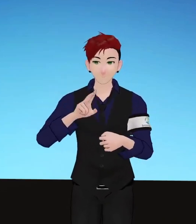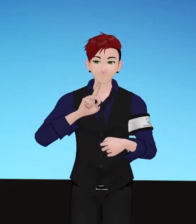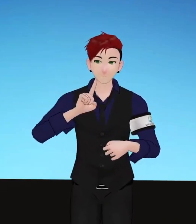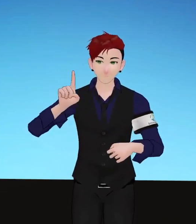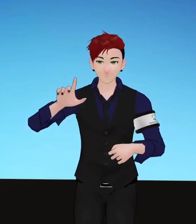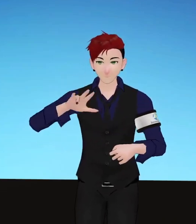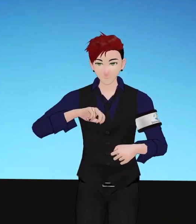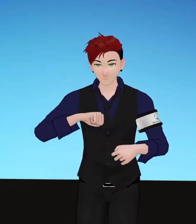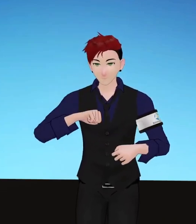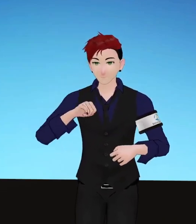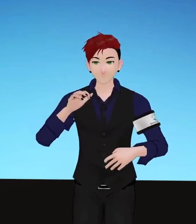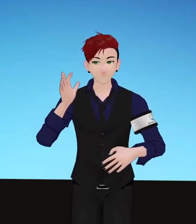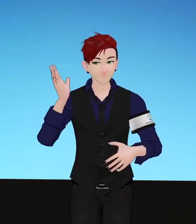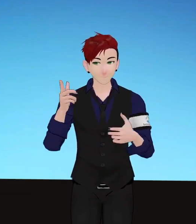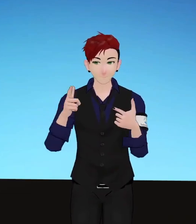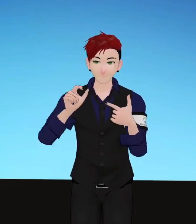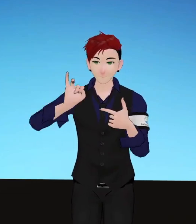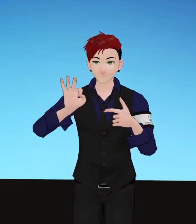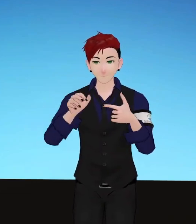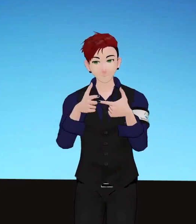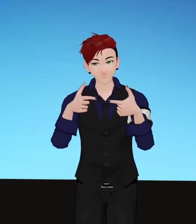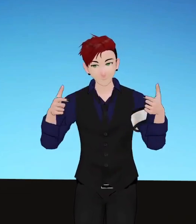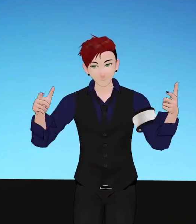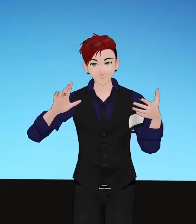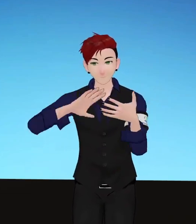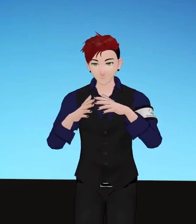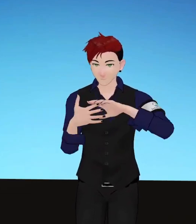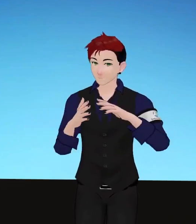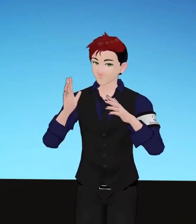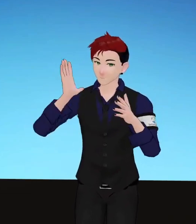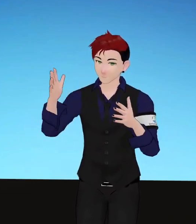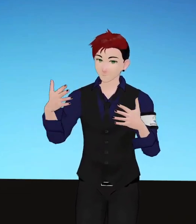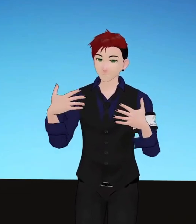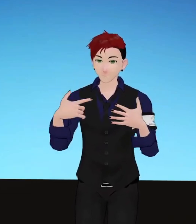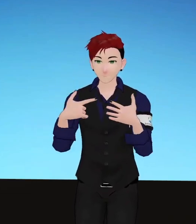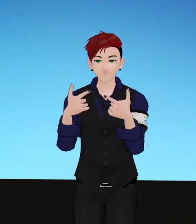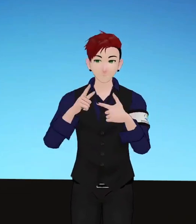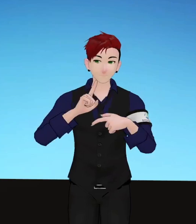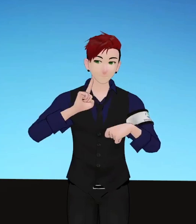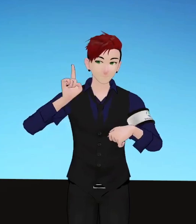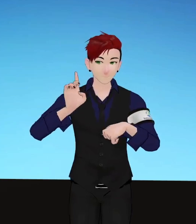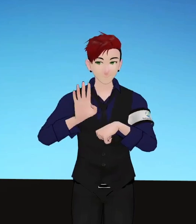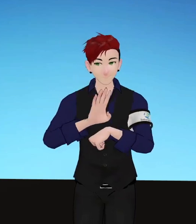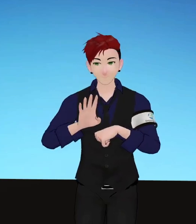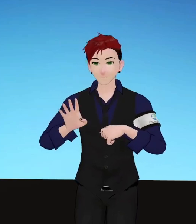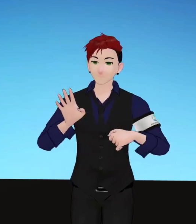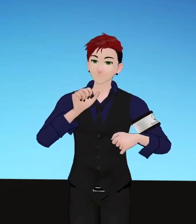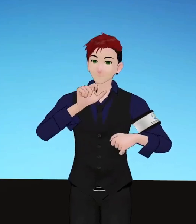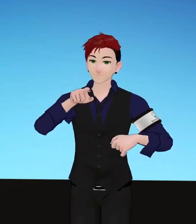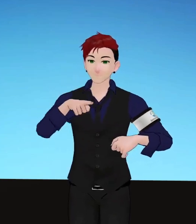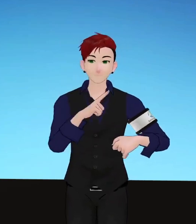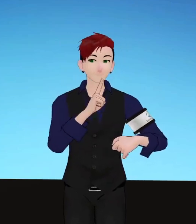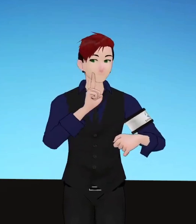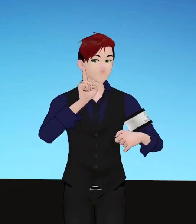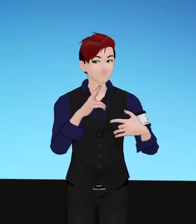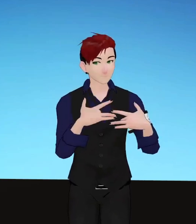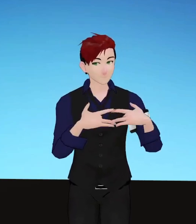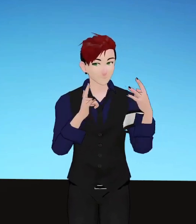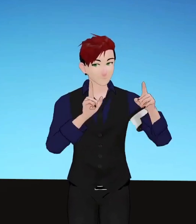one if it's a bigger city, because they're a great experience besides just going to deaf events, because you get to see